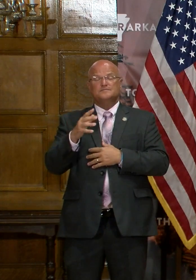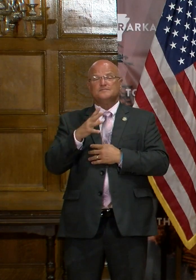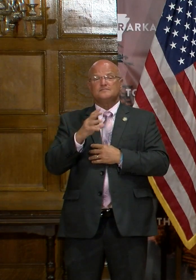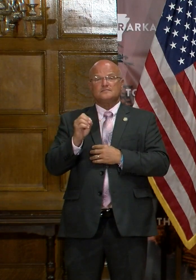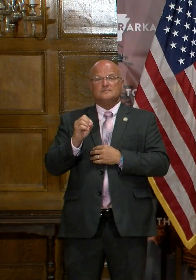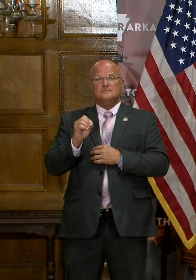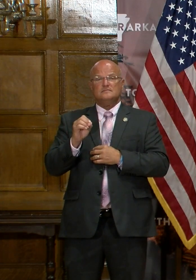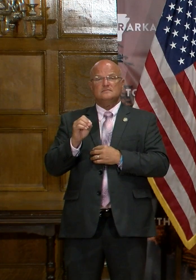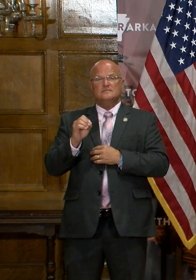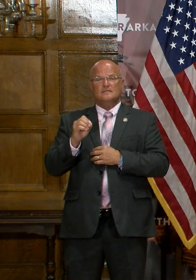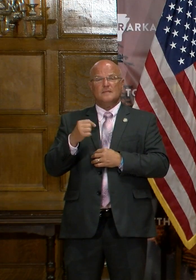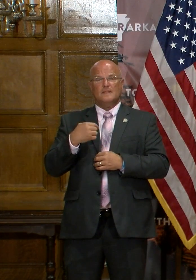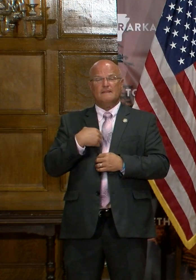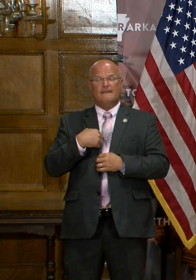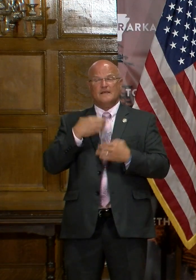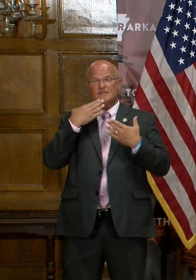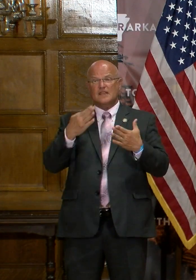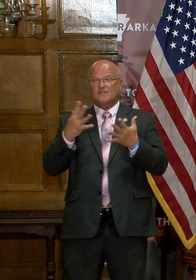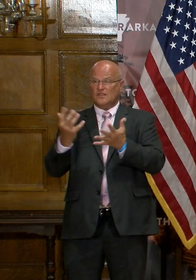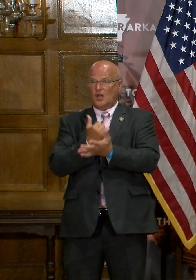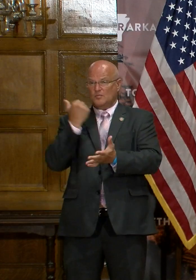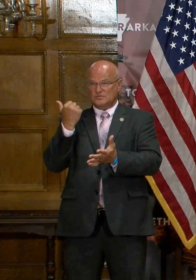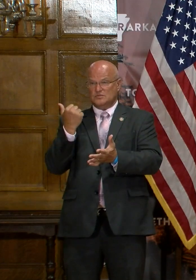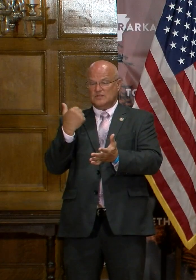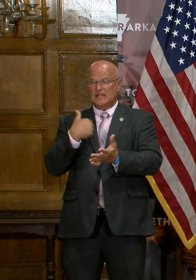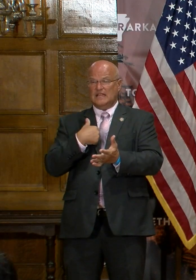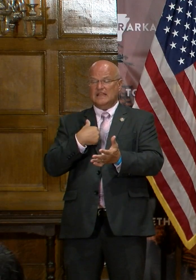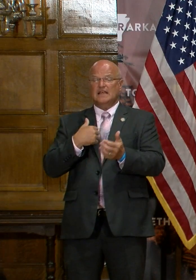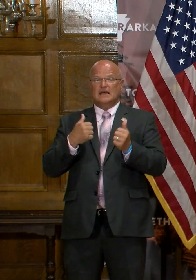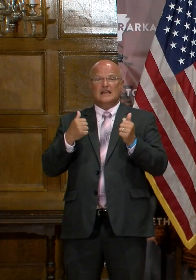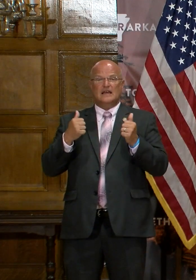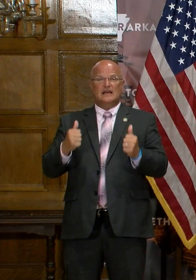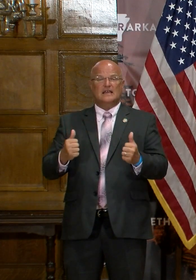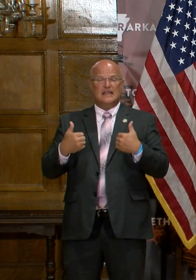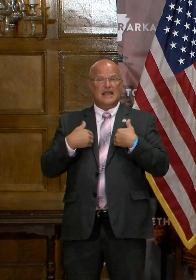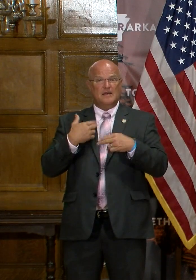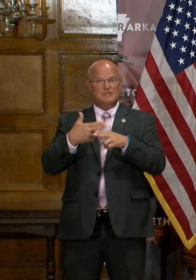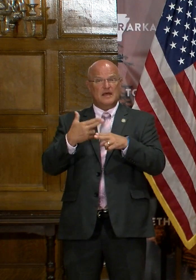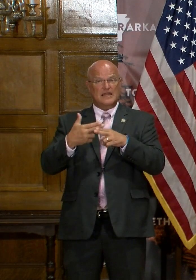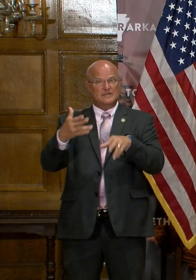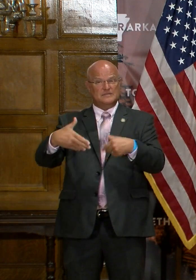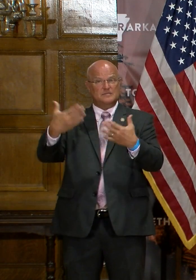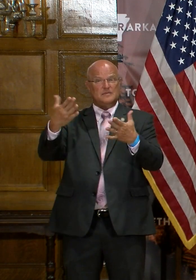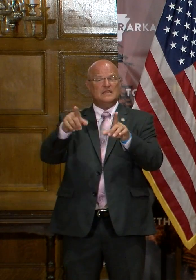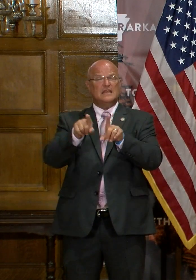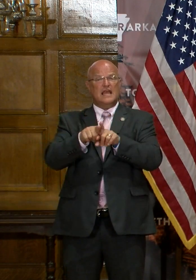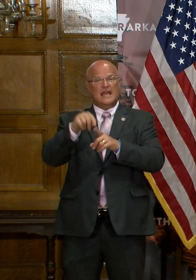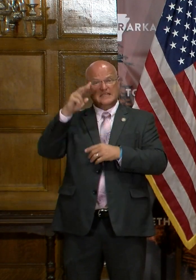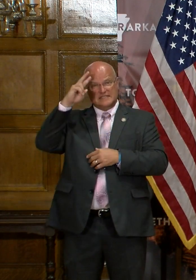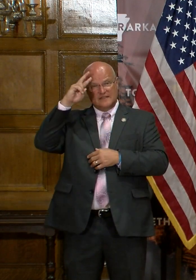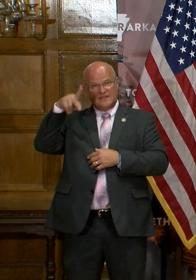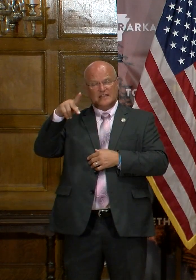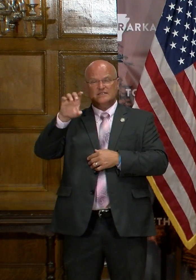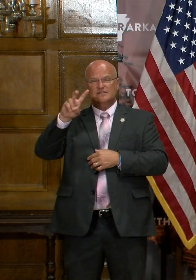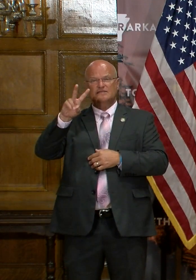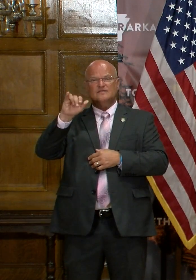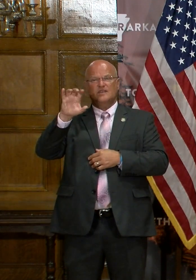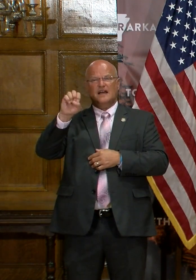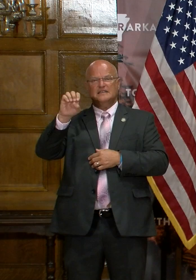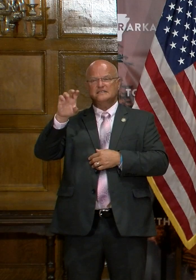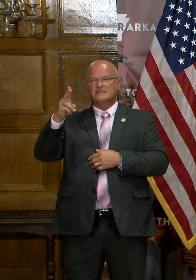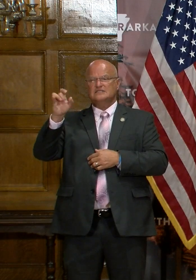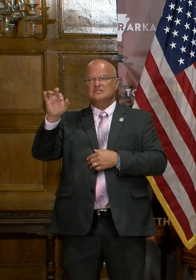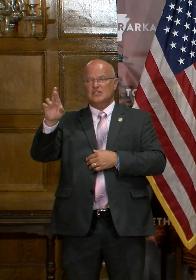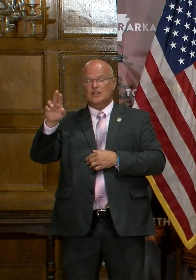and I'm grateful for the opportunity to have my name submitted as vice chair,